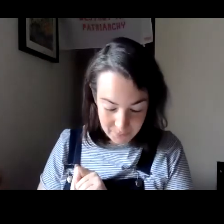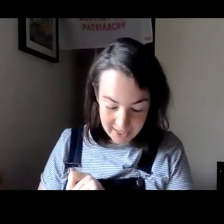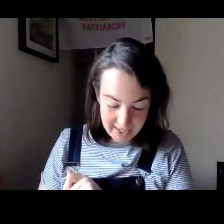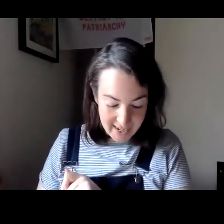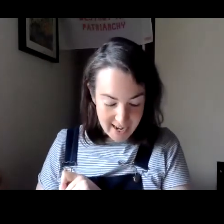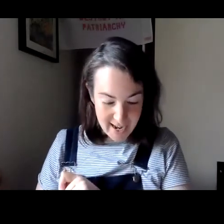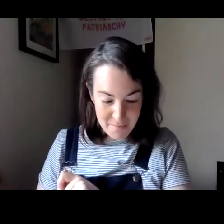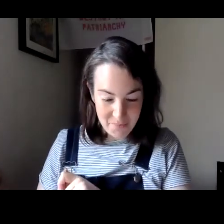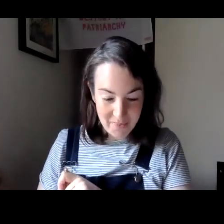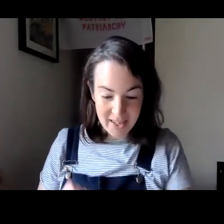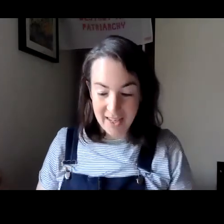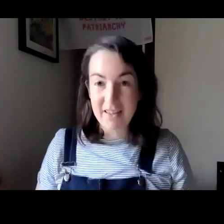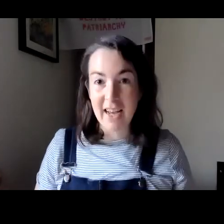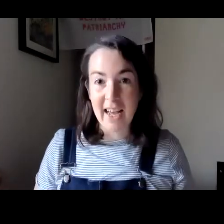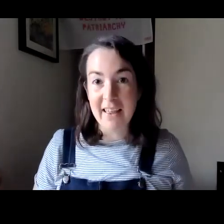again.